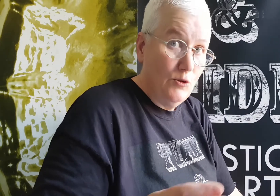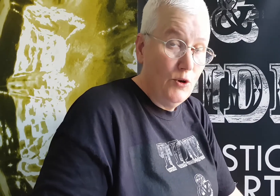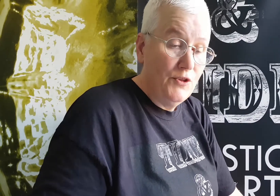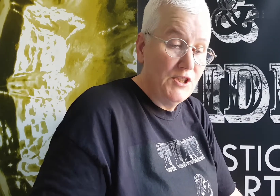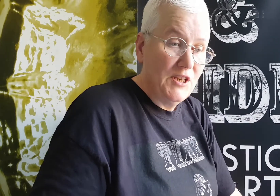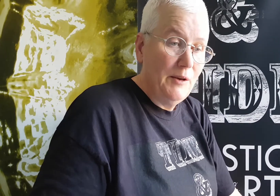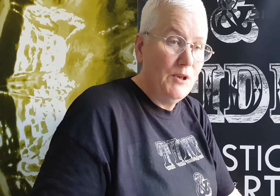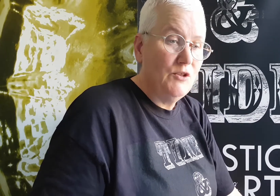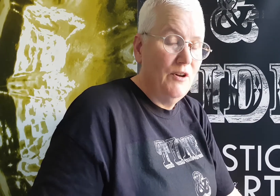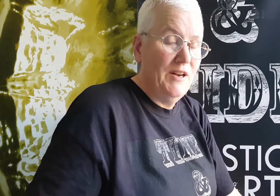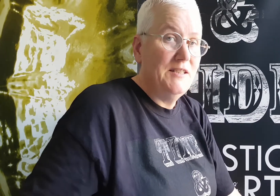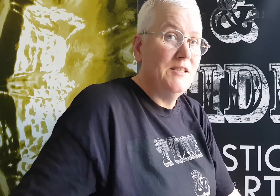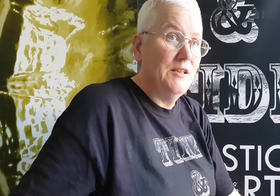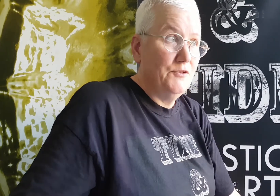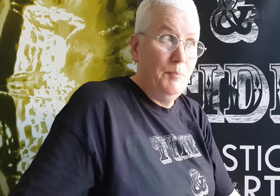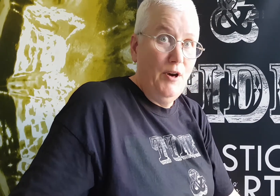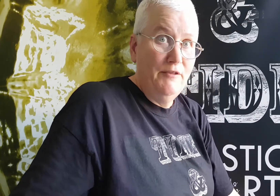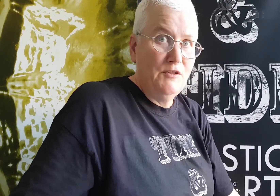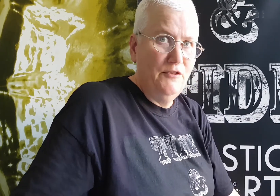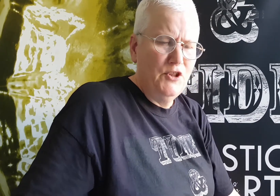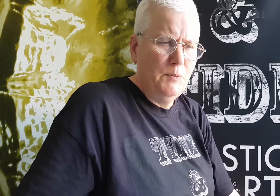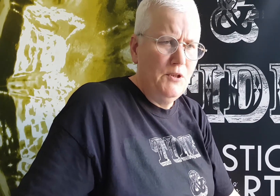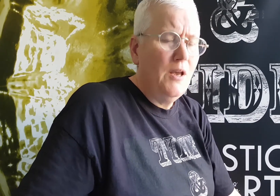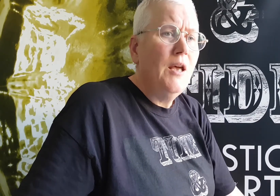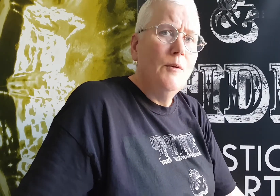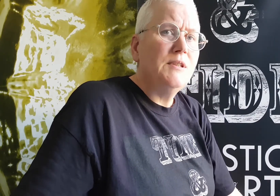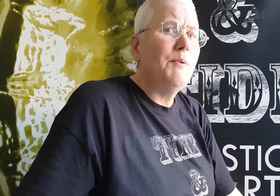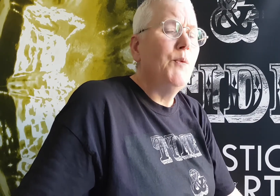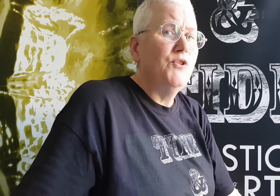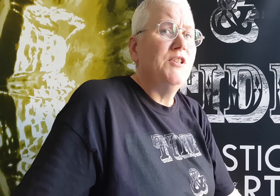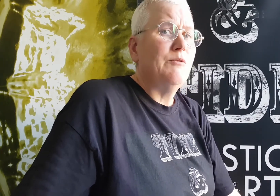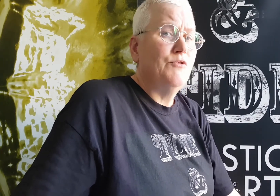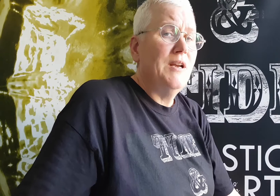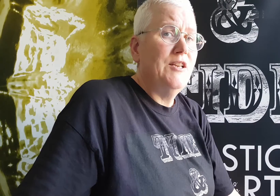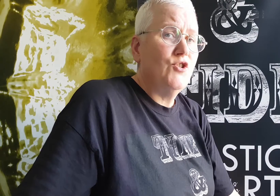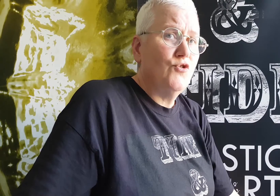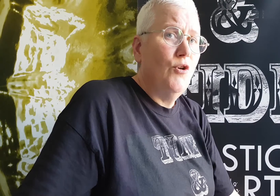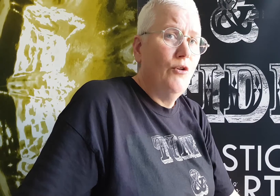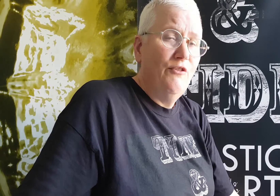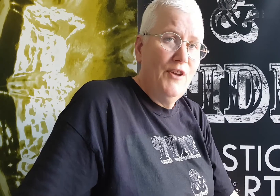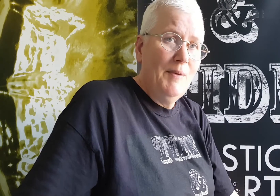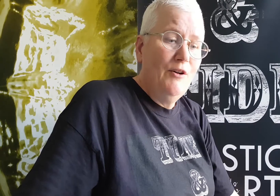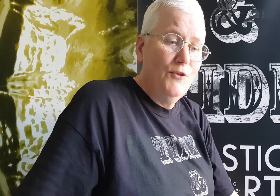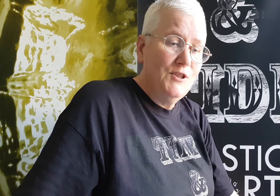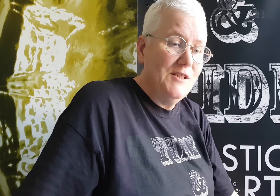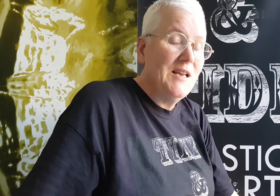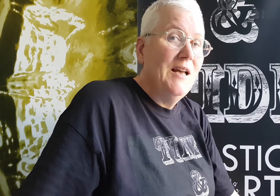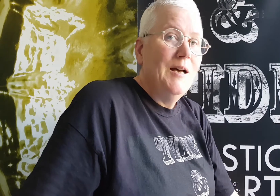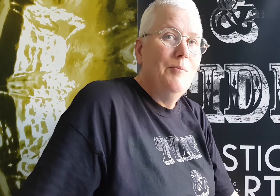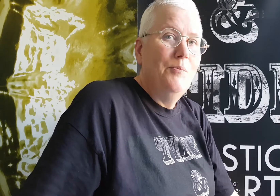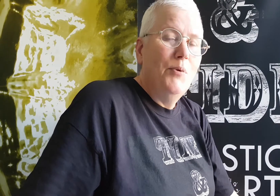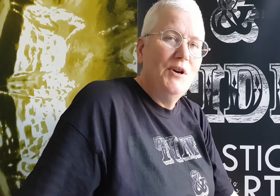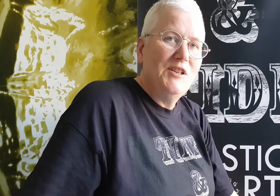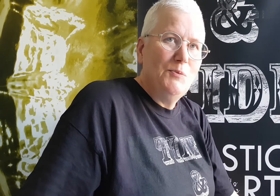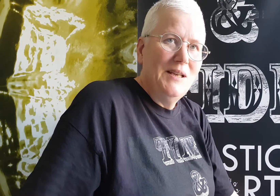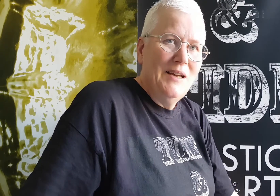on the sea, which rather lends itself to pirates and fishermen, we said we wanted some really strong female voices, and boy did we get